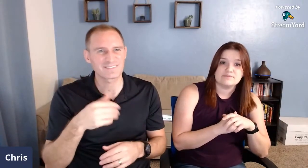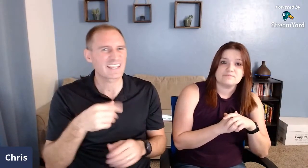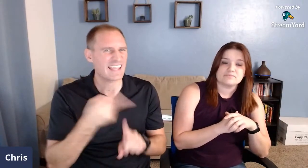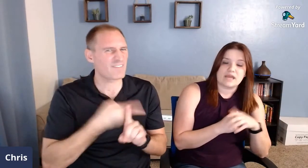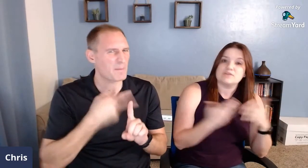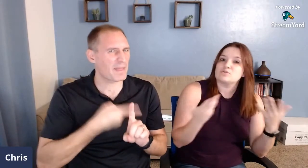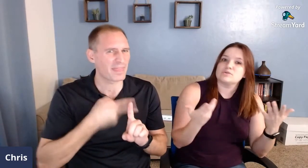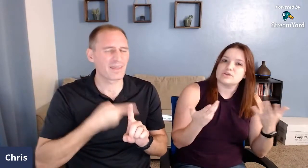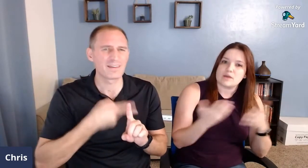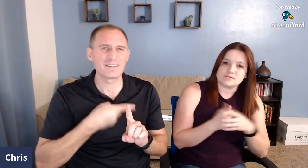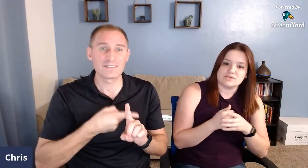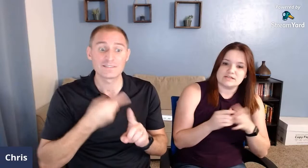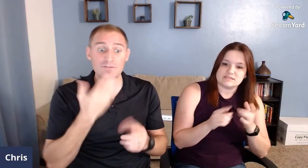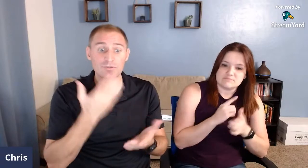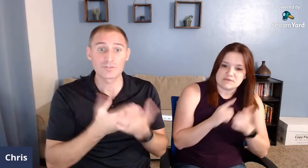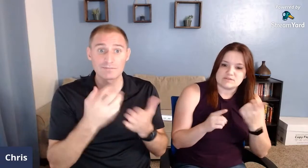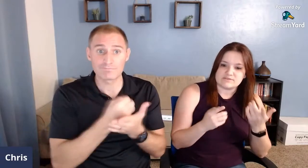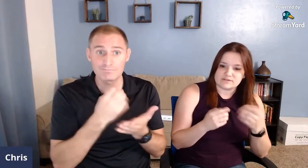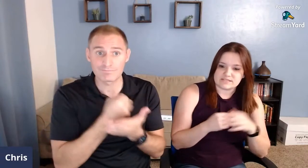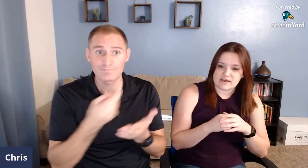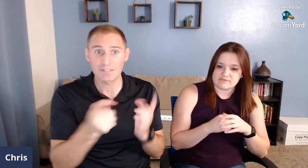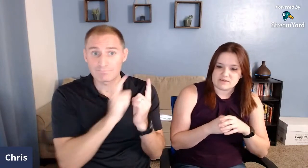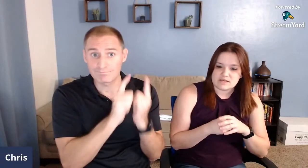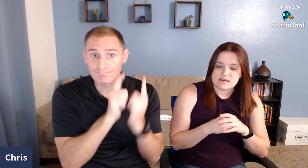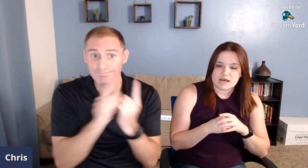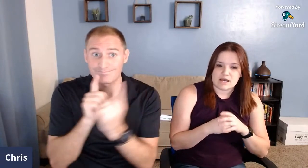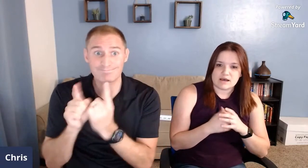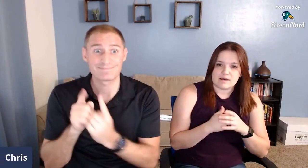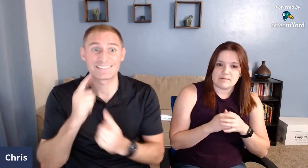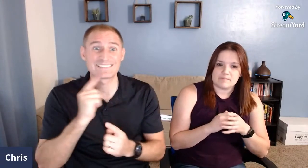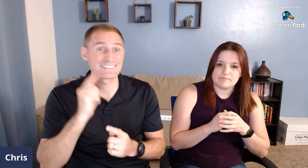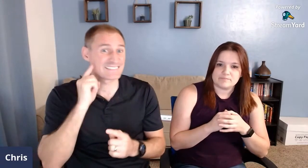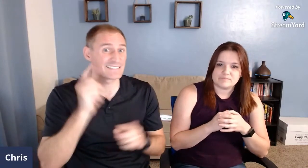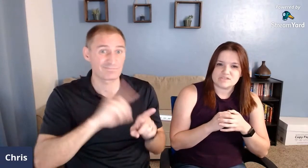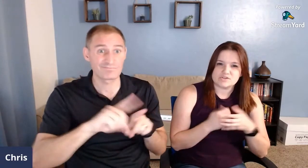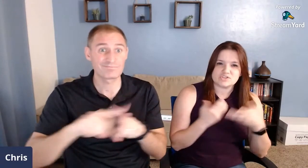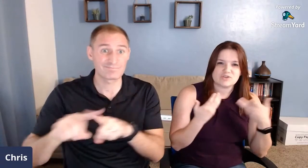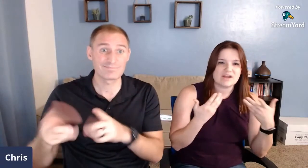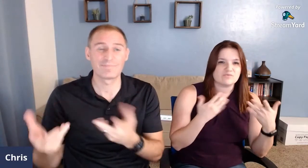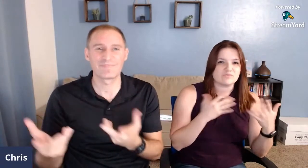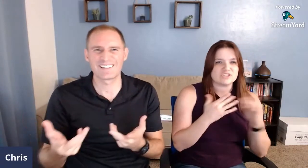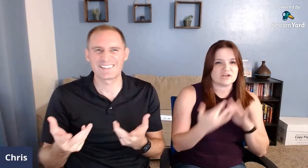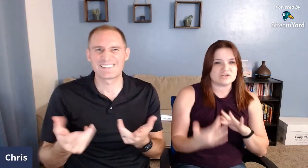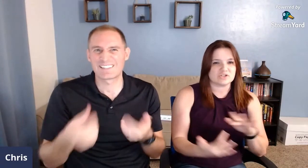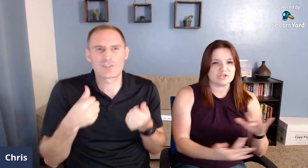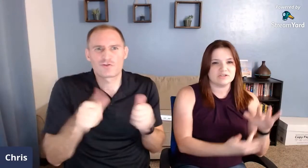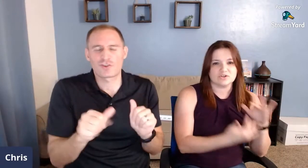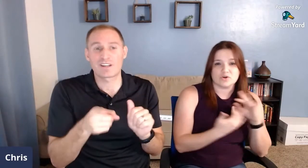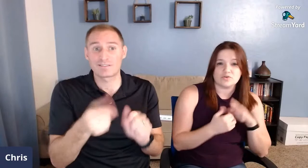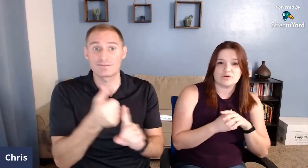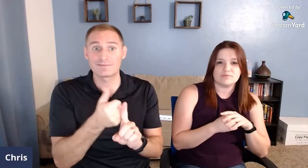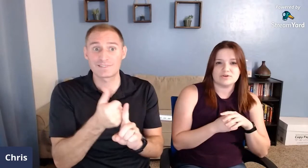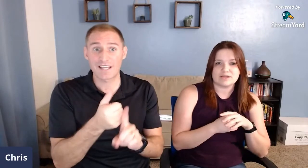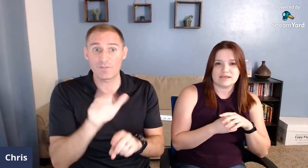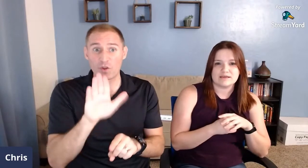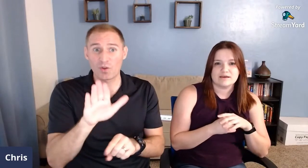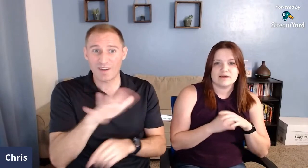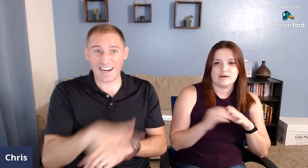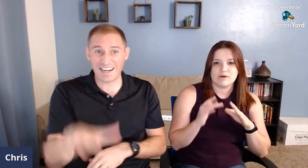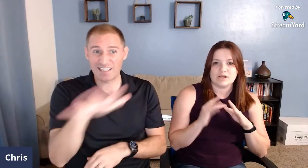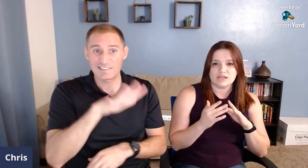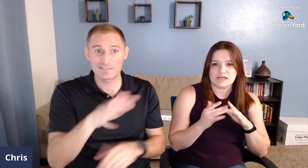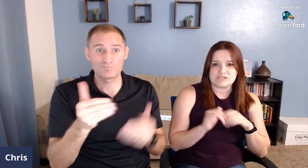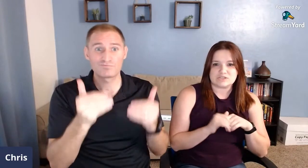events, and they're a really good opportunity to meet with different deaf. So just trying to reach out into your local